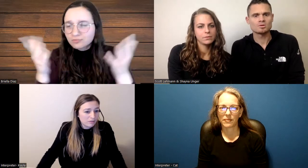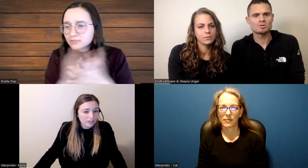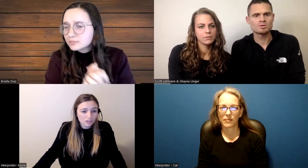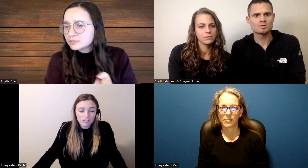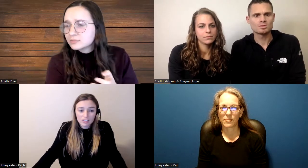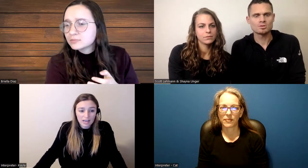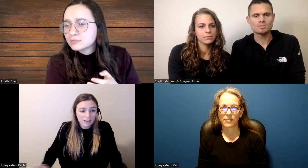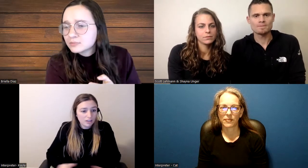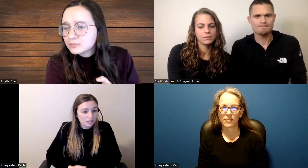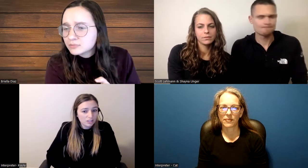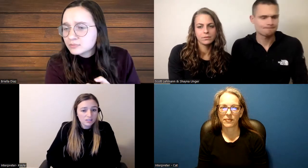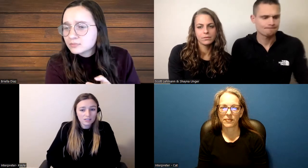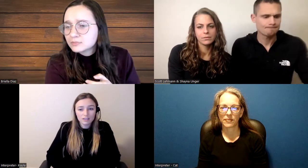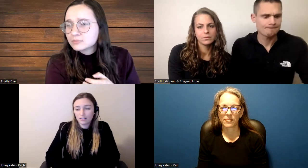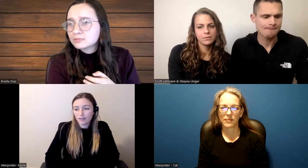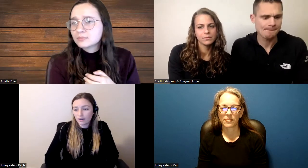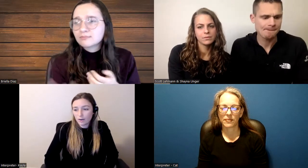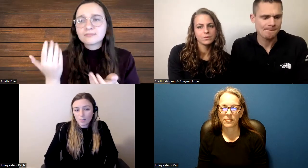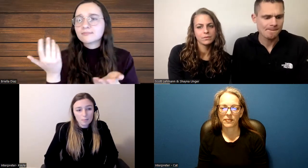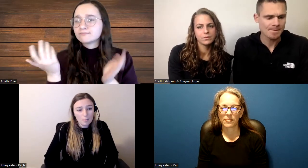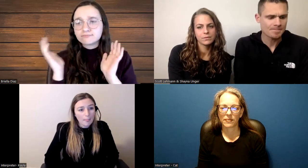any professionals that have any questions.